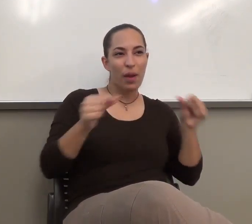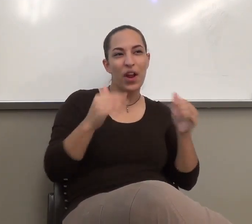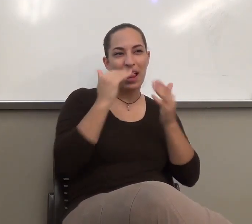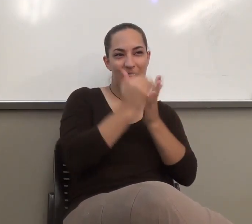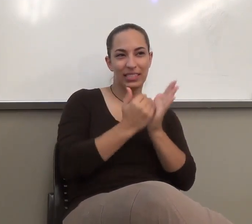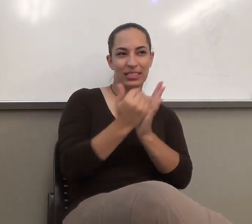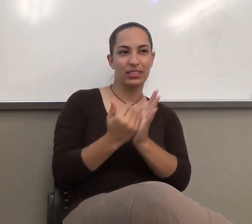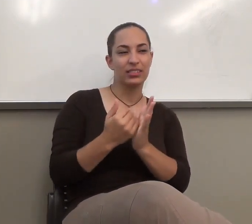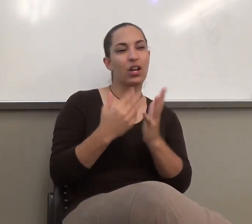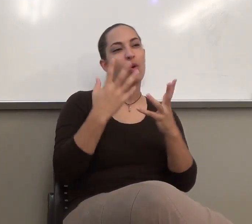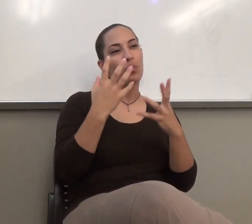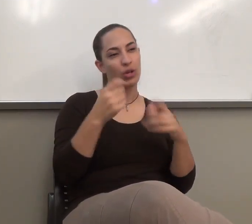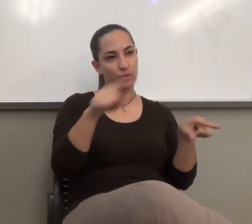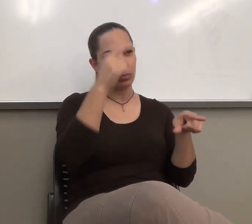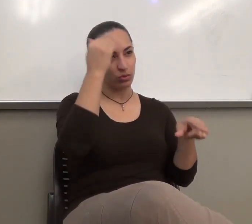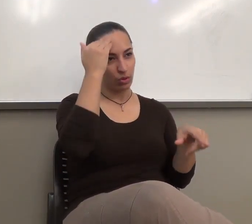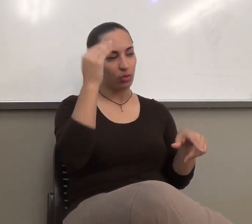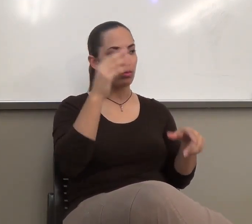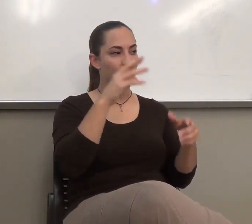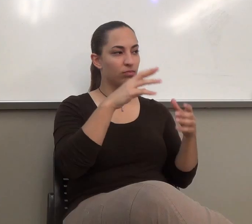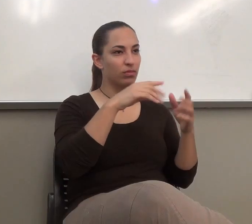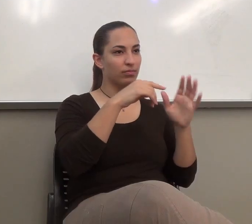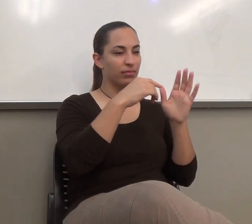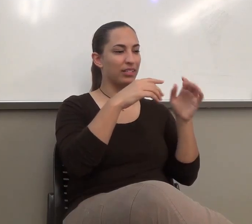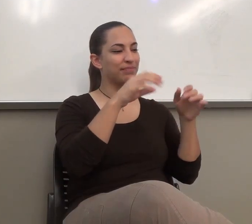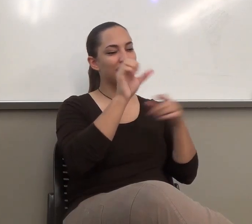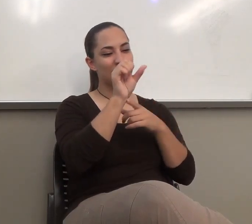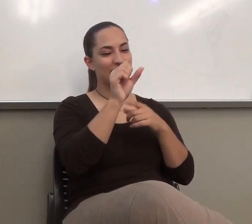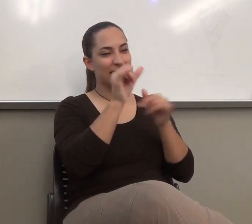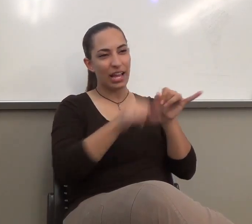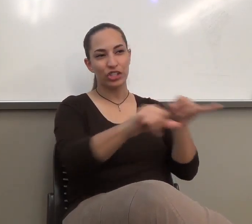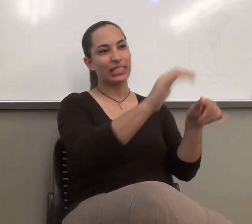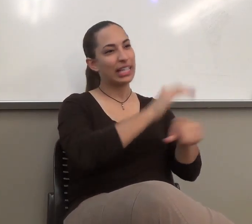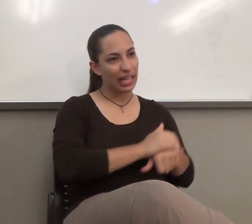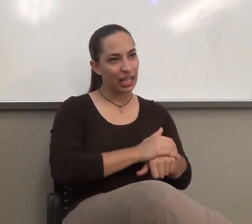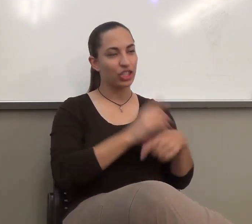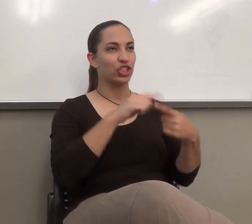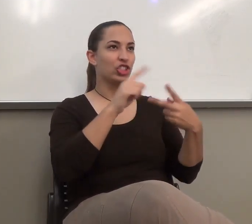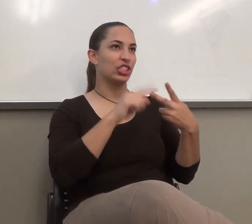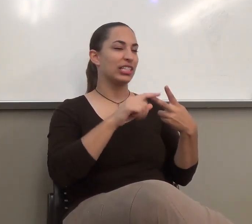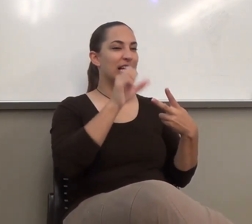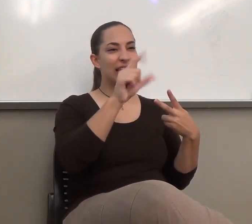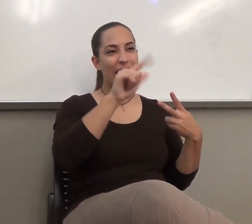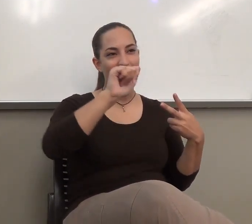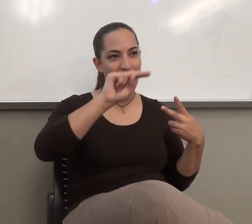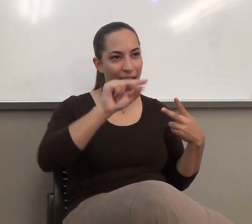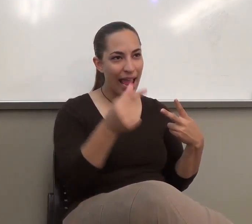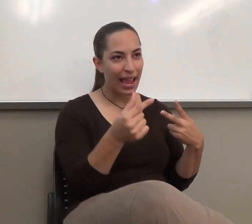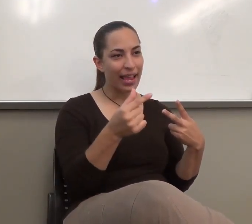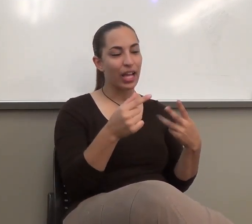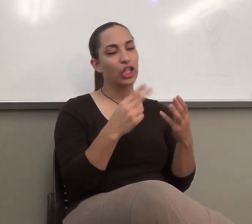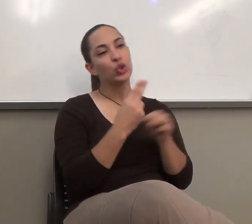are. We've looked at the standard English. I have all those things where I'll say slang, usage, colloquialism,